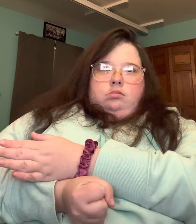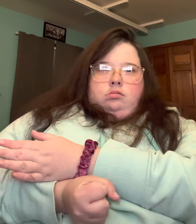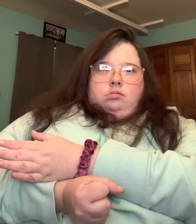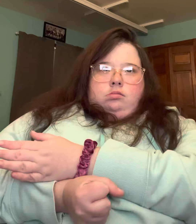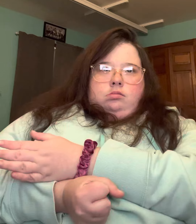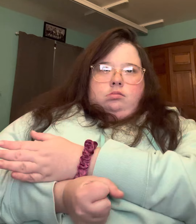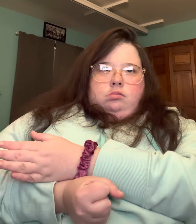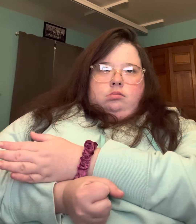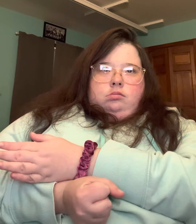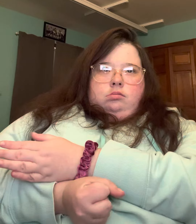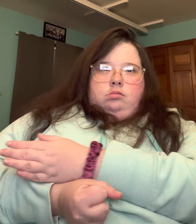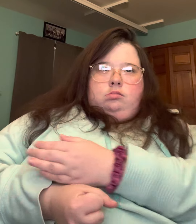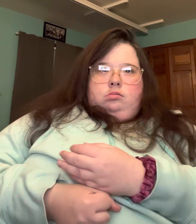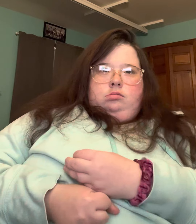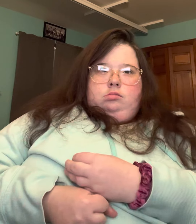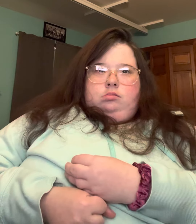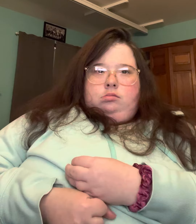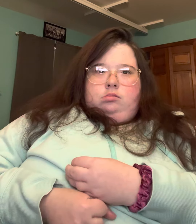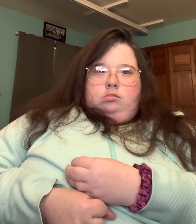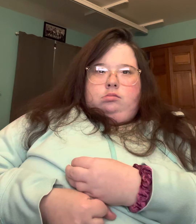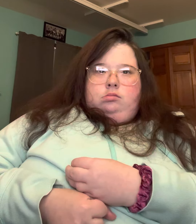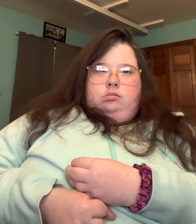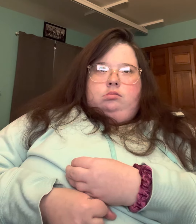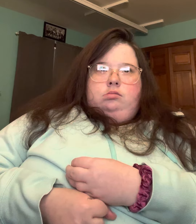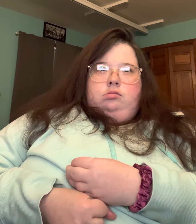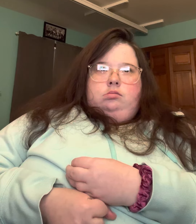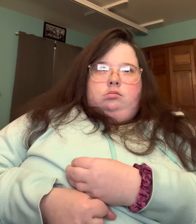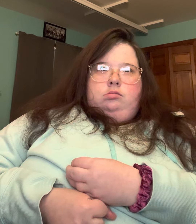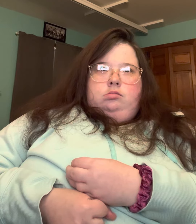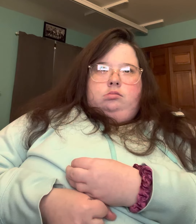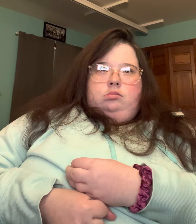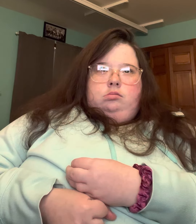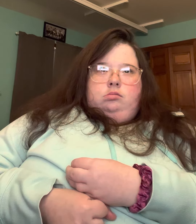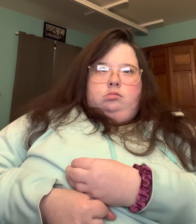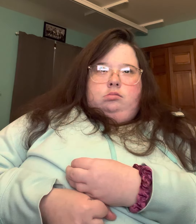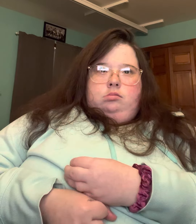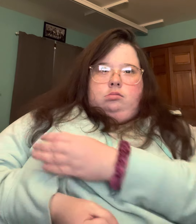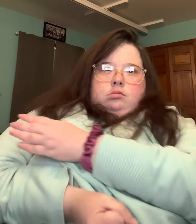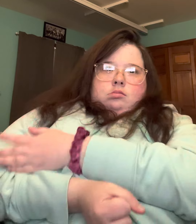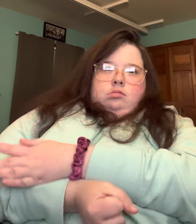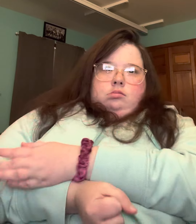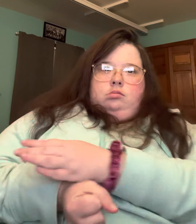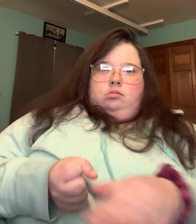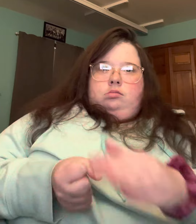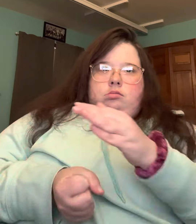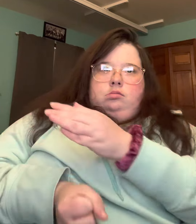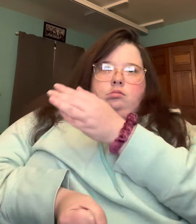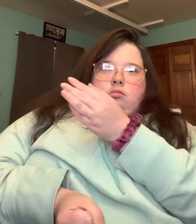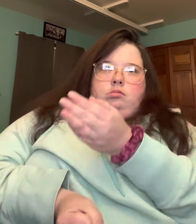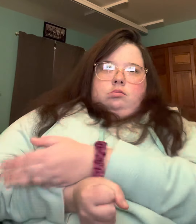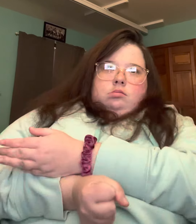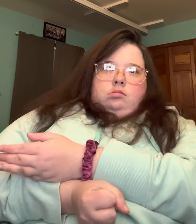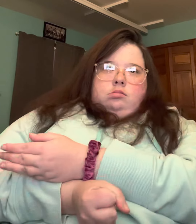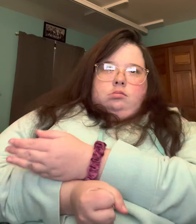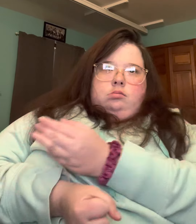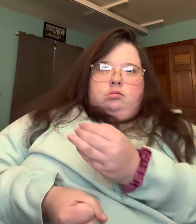and you don't understand what that is, what you'll do is you'll repeat the sign and then